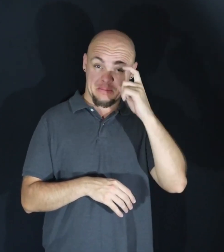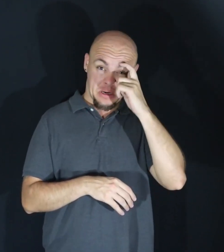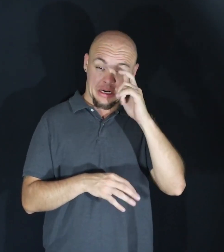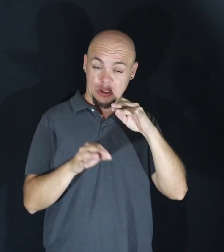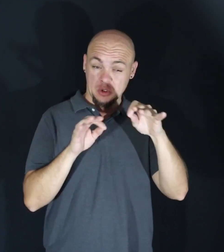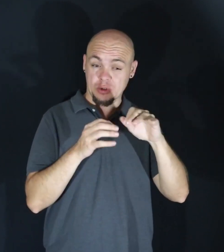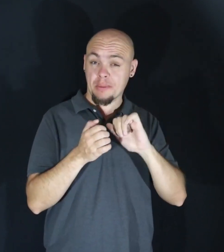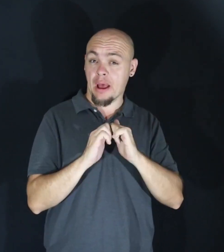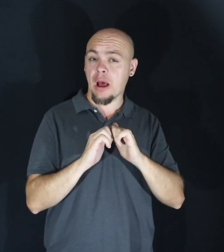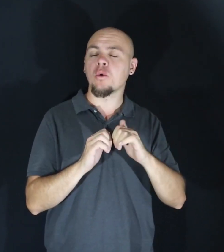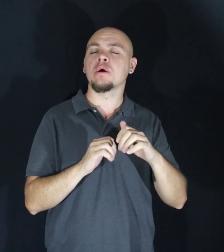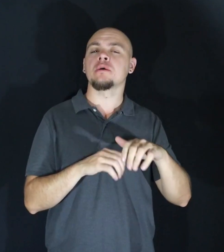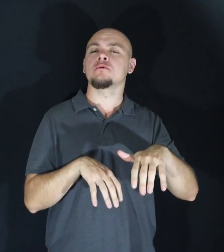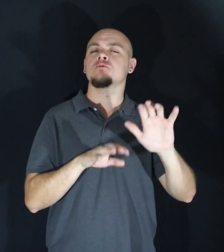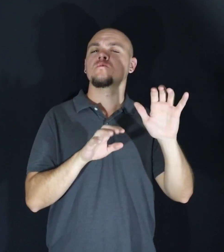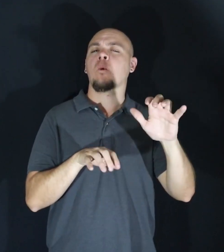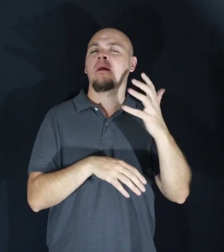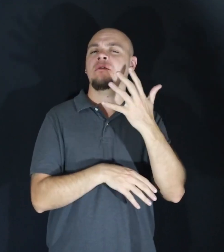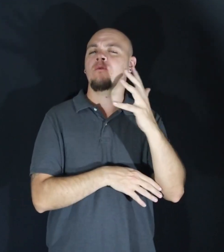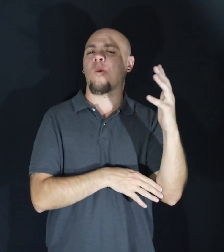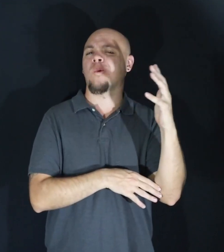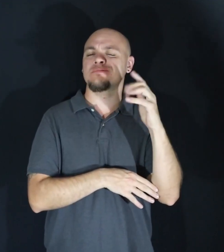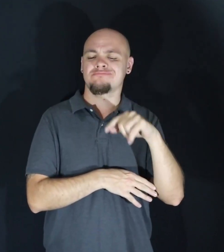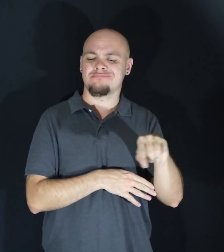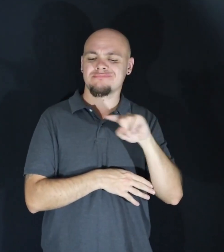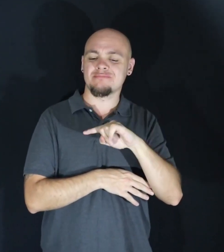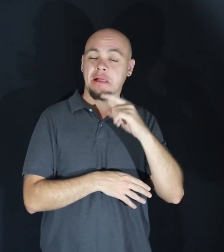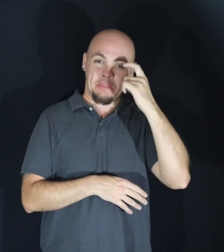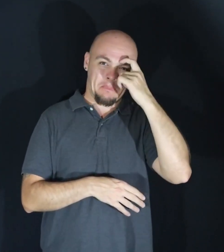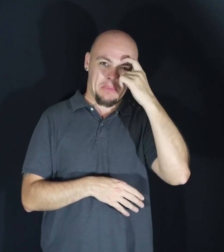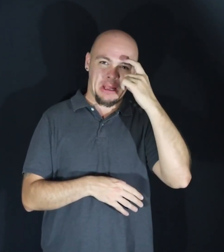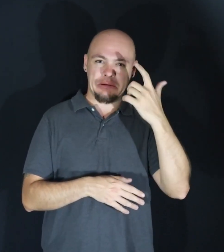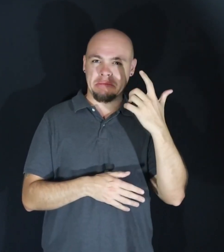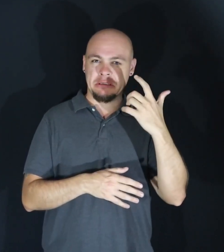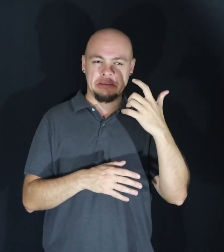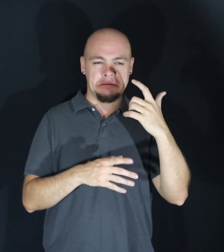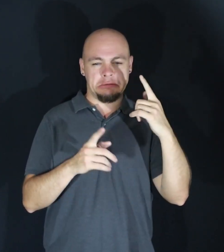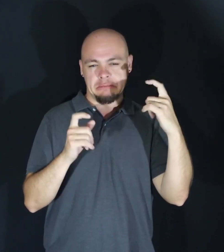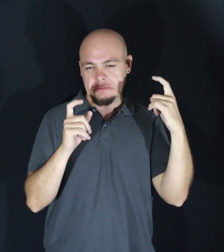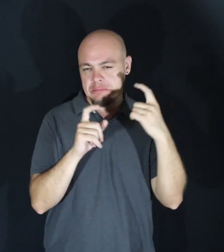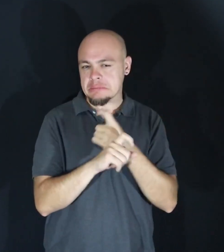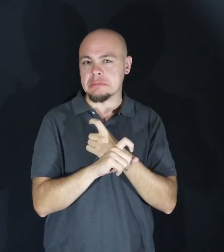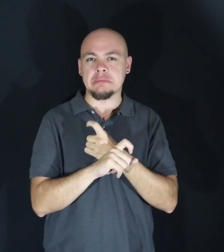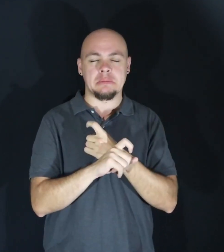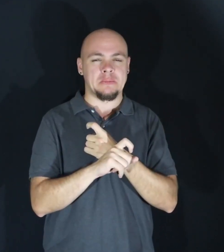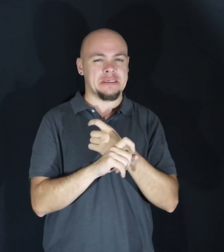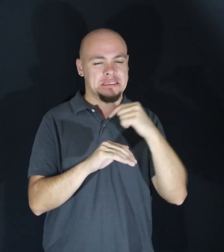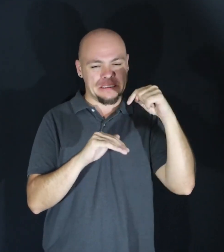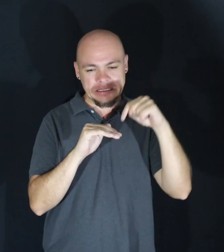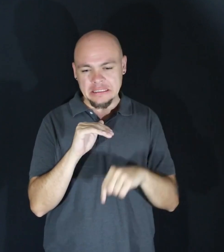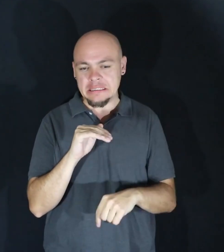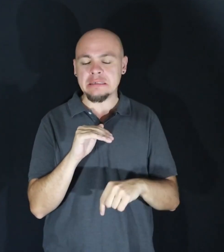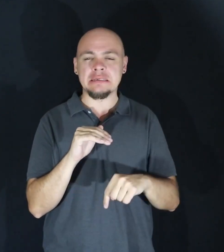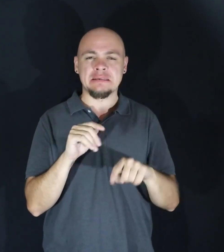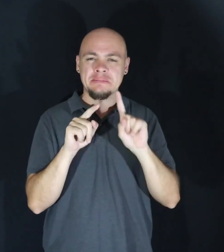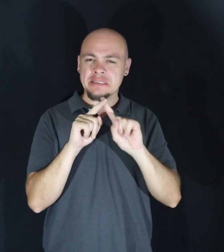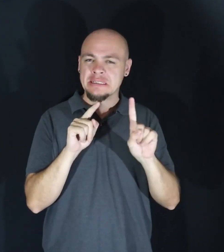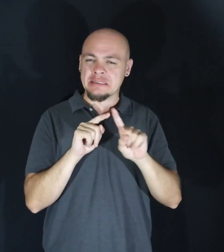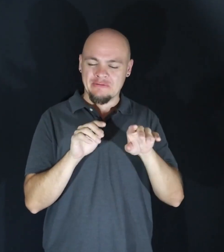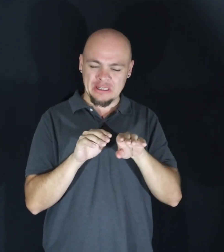a rainforest. Our minds are dense, complex,